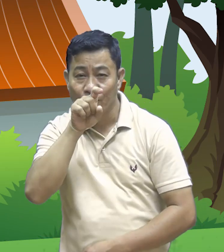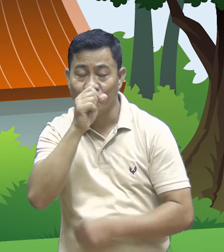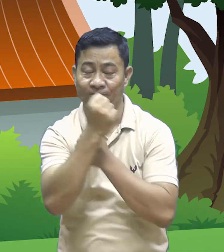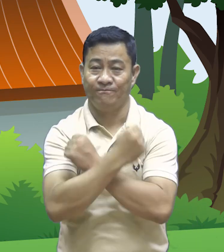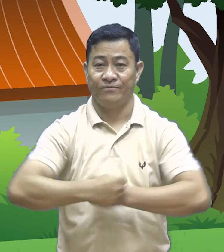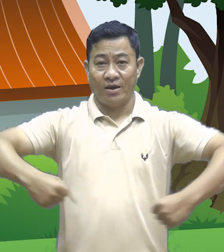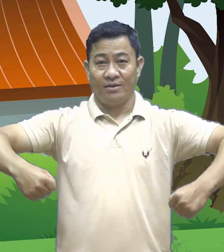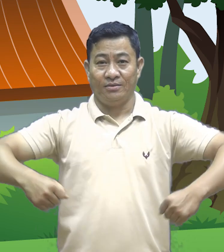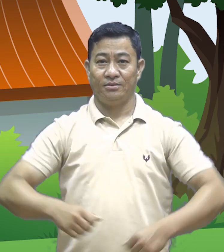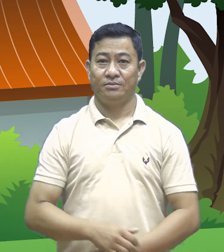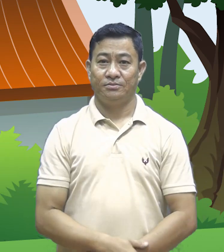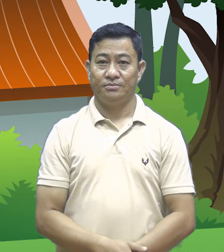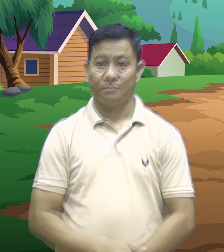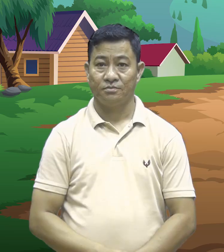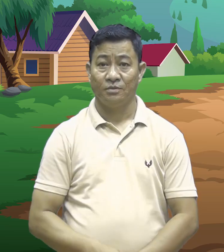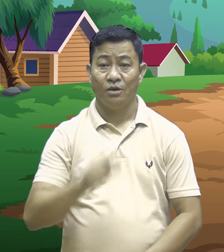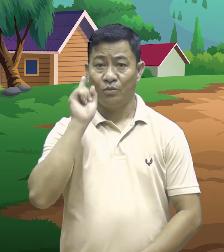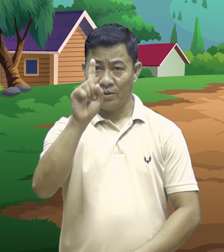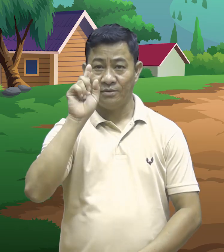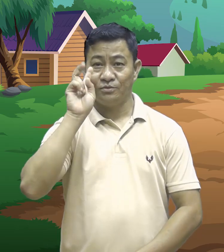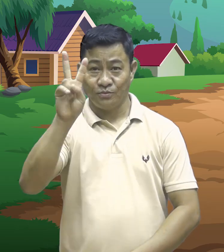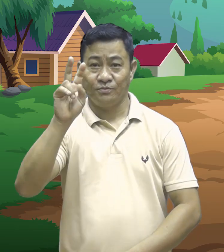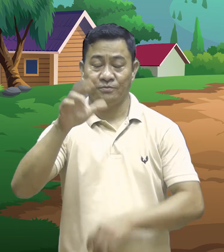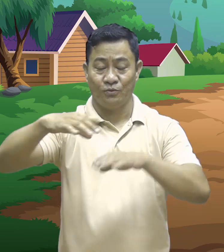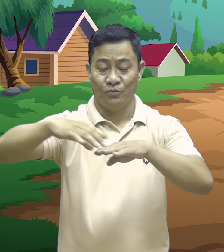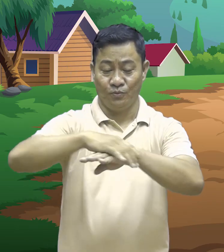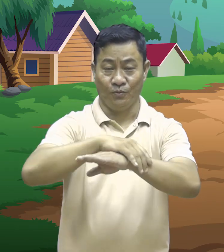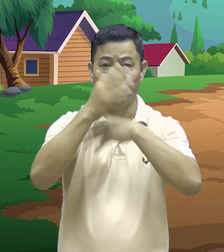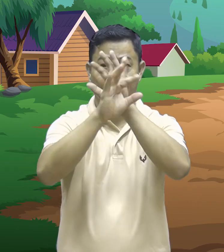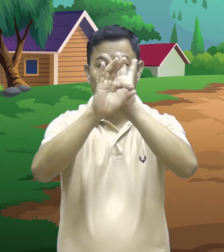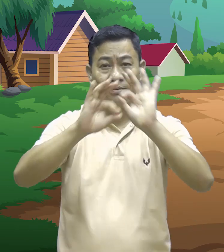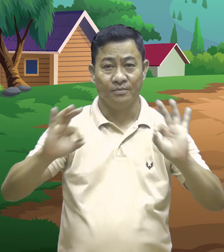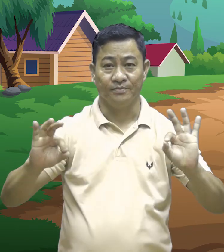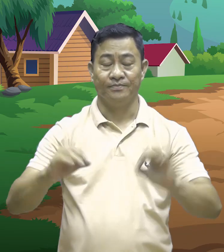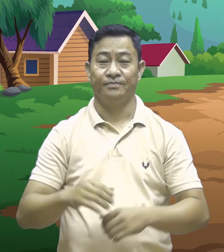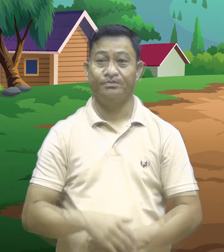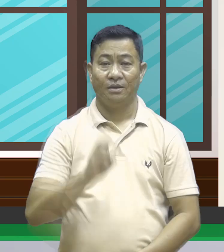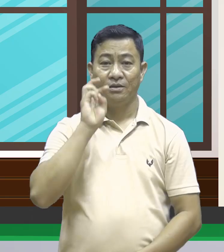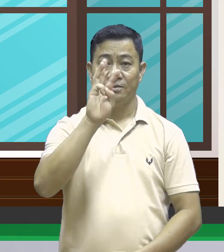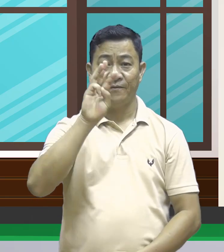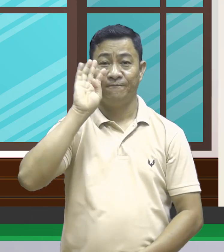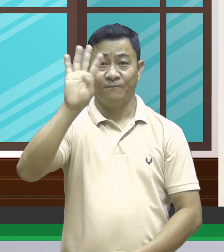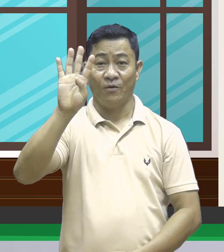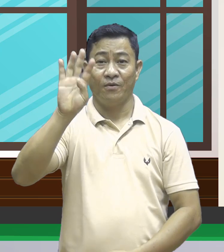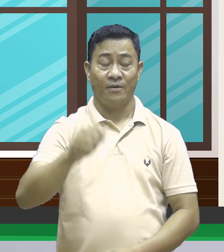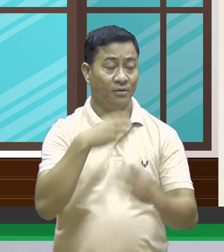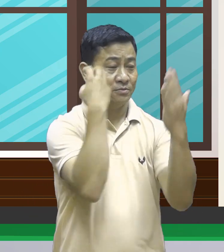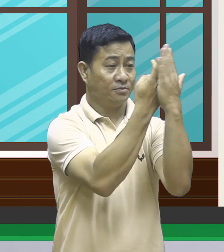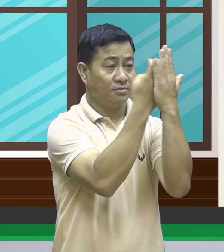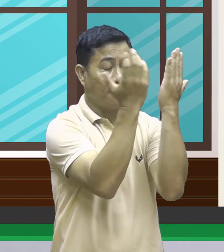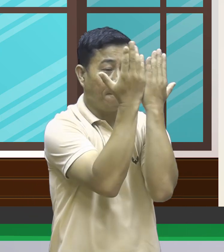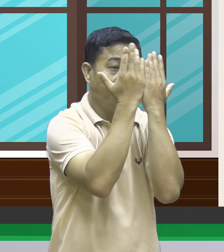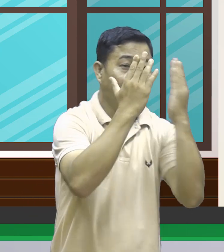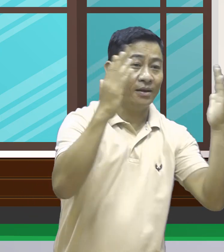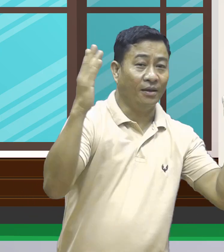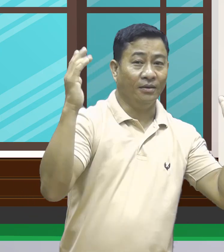a big fat hen. 1, 2, buckle my shoe. 3, 4,